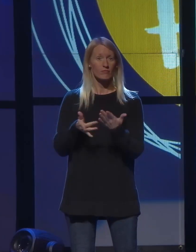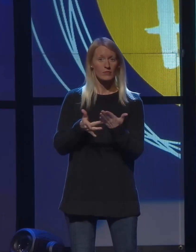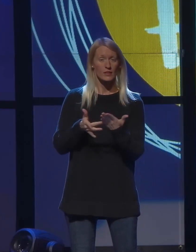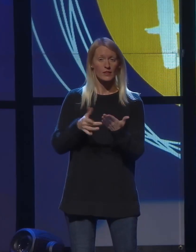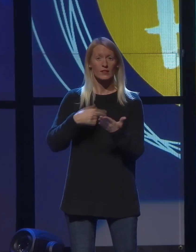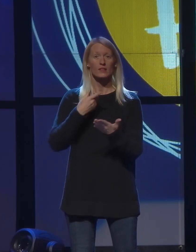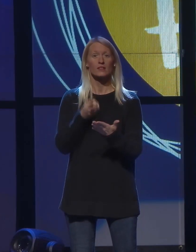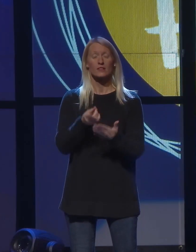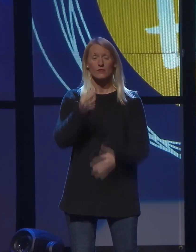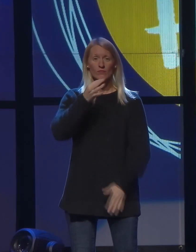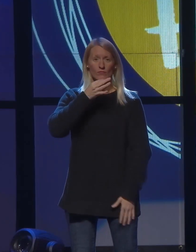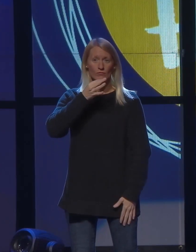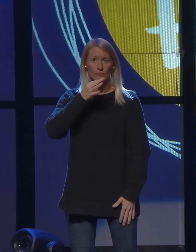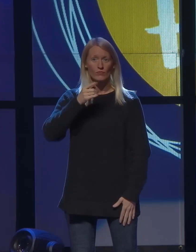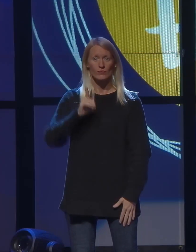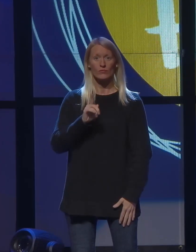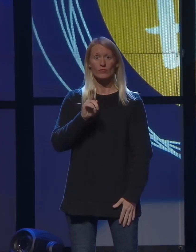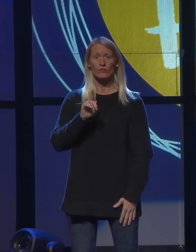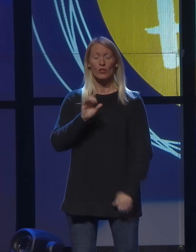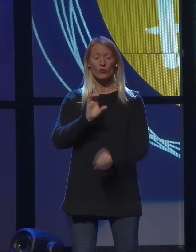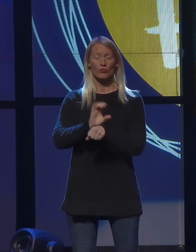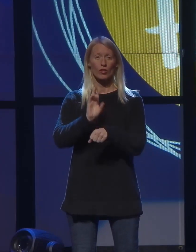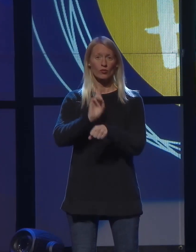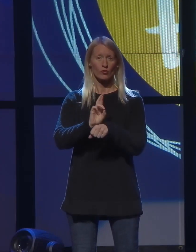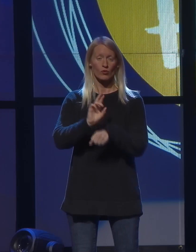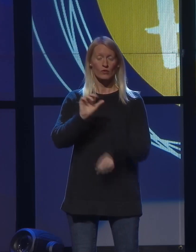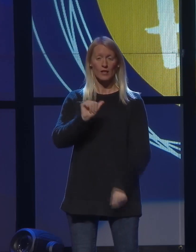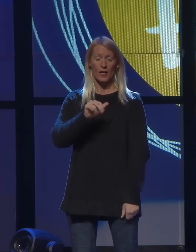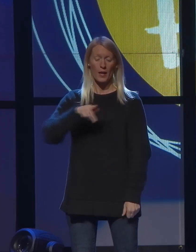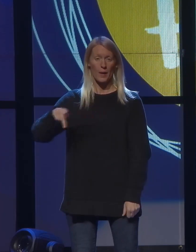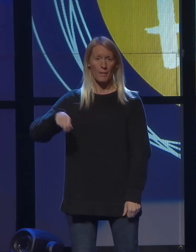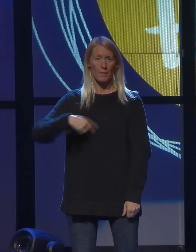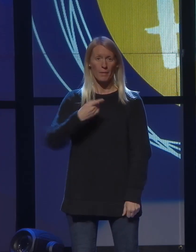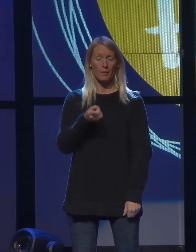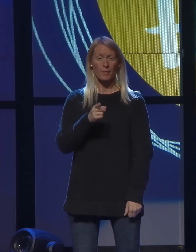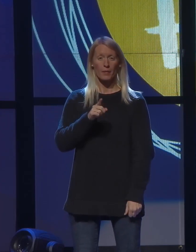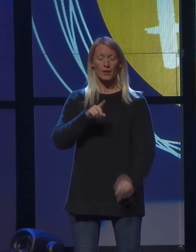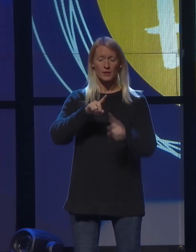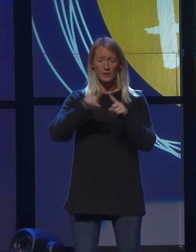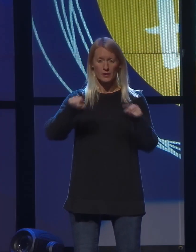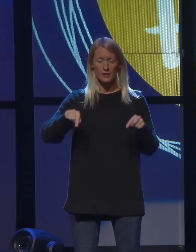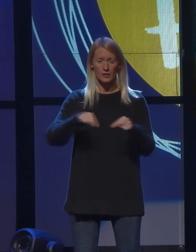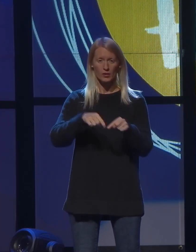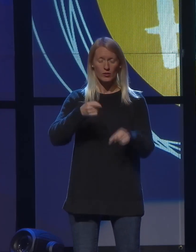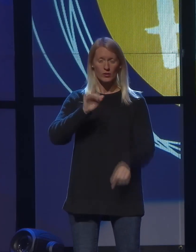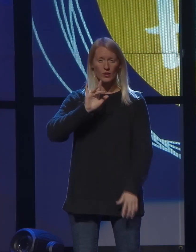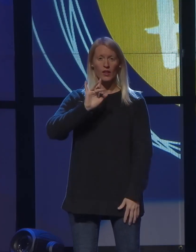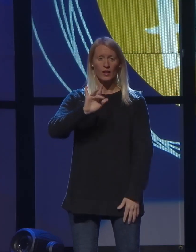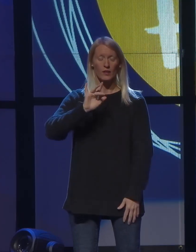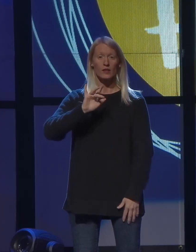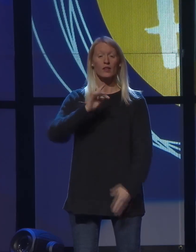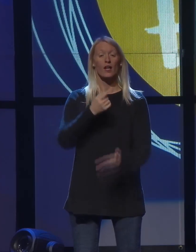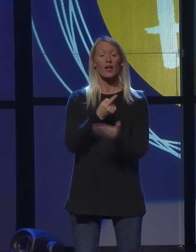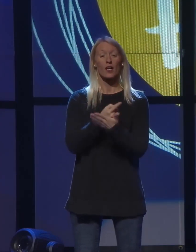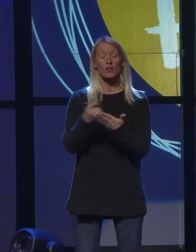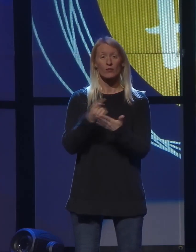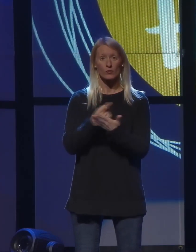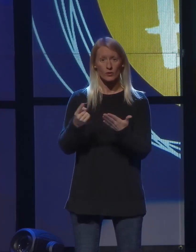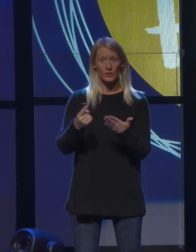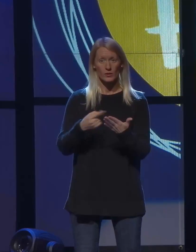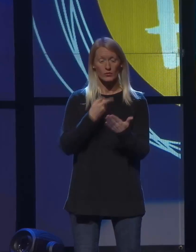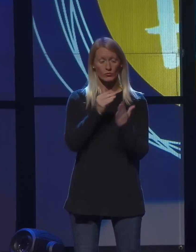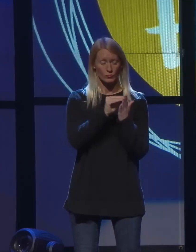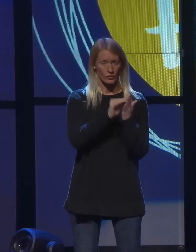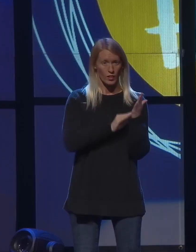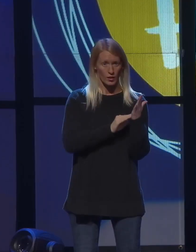click on the Connect card in there as well. But the Connect card, everybody fill that out. We do that every week. If you are